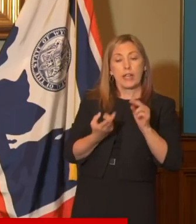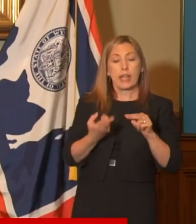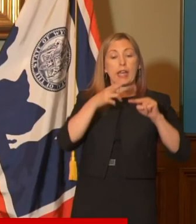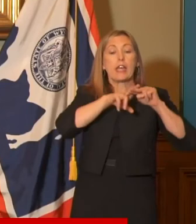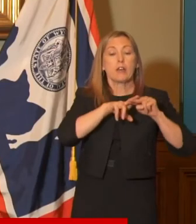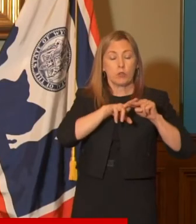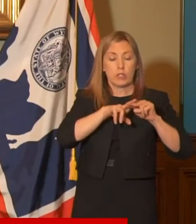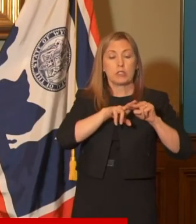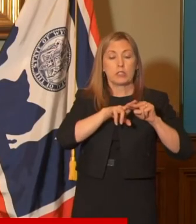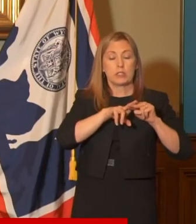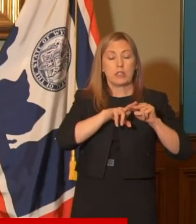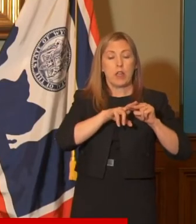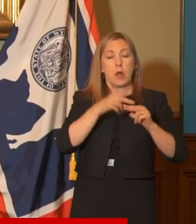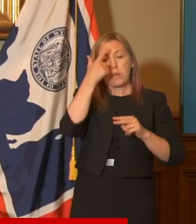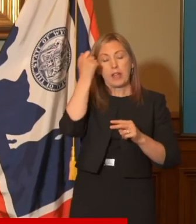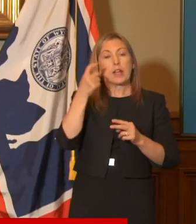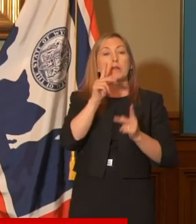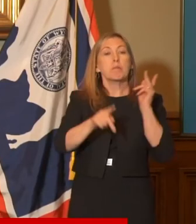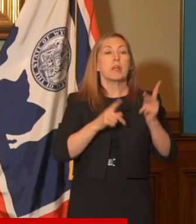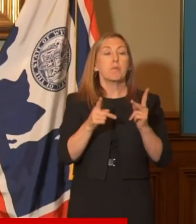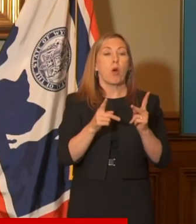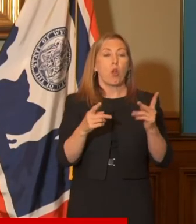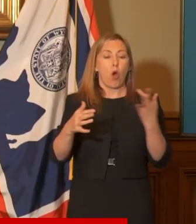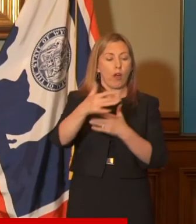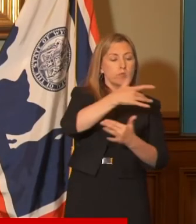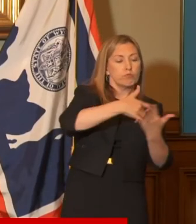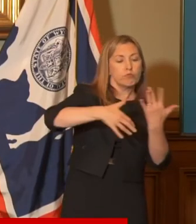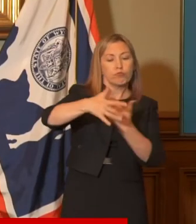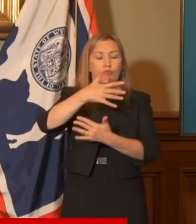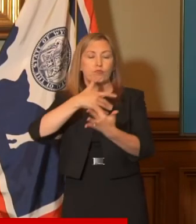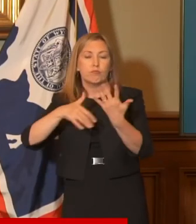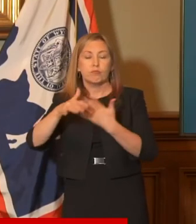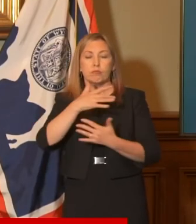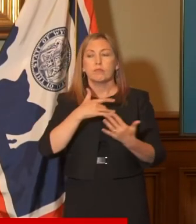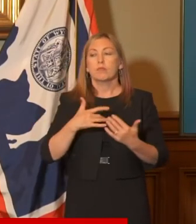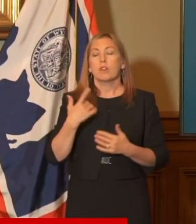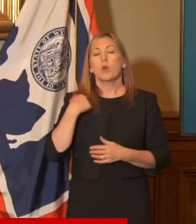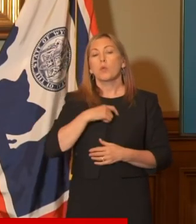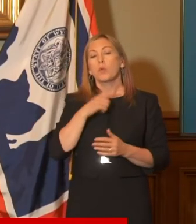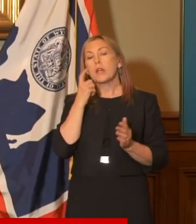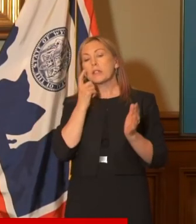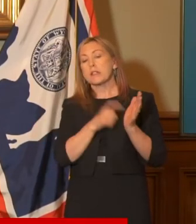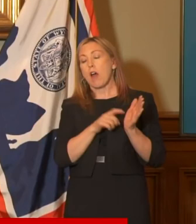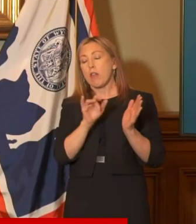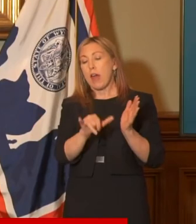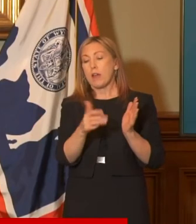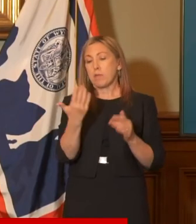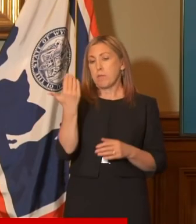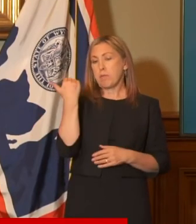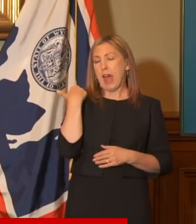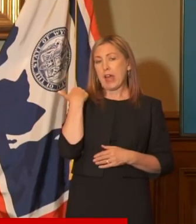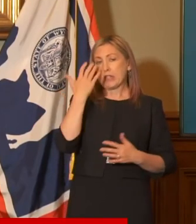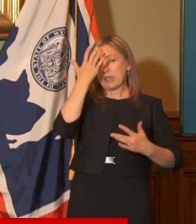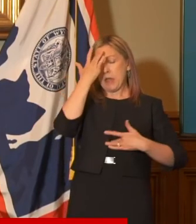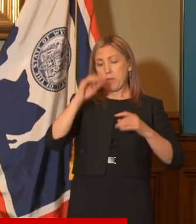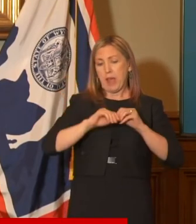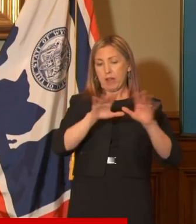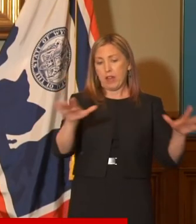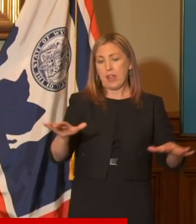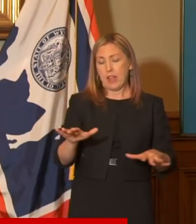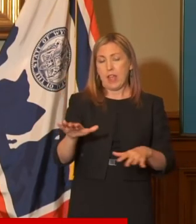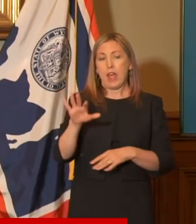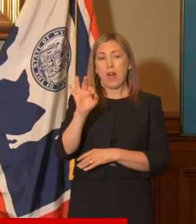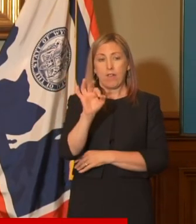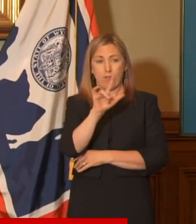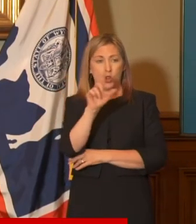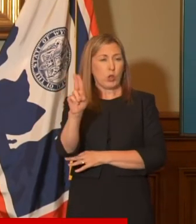are having more interactions with each other. You know, we saw this in past pandemic influenza